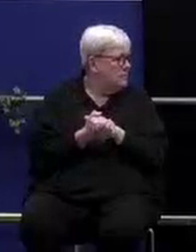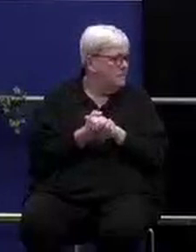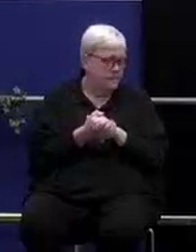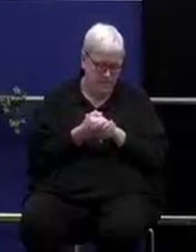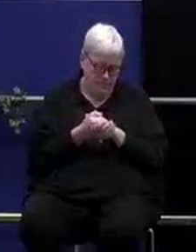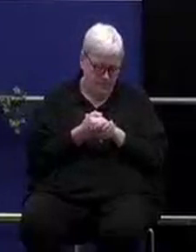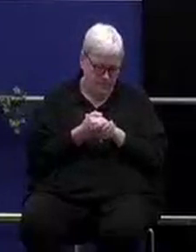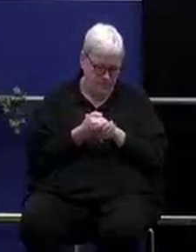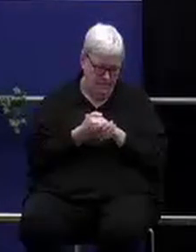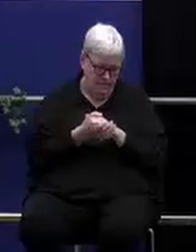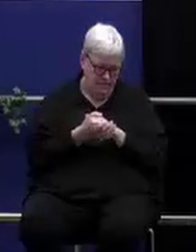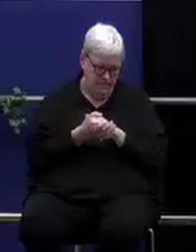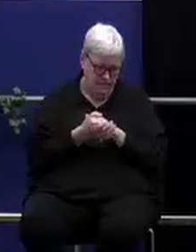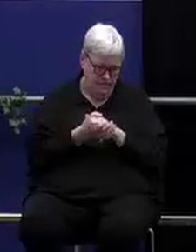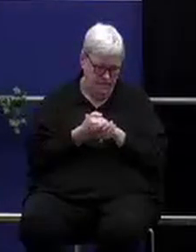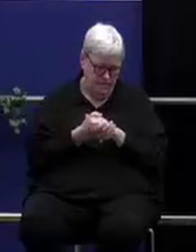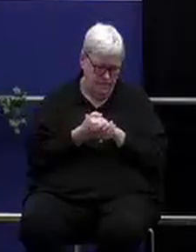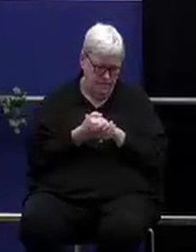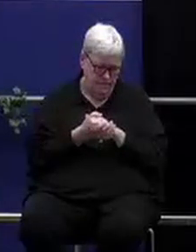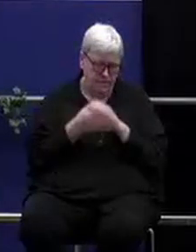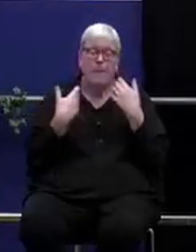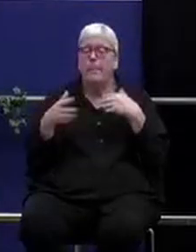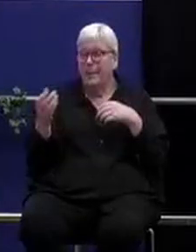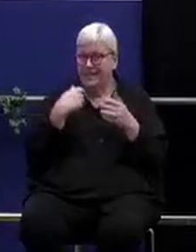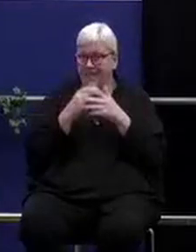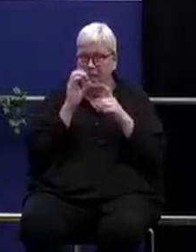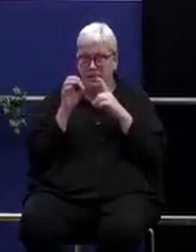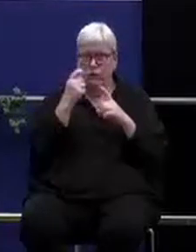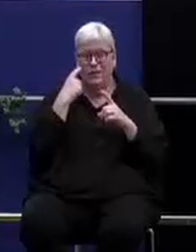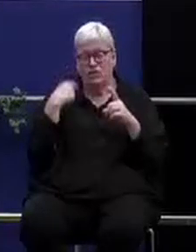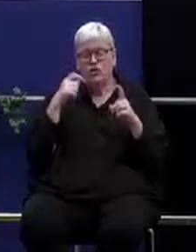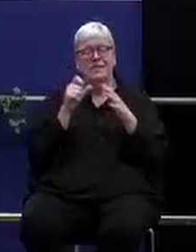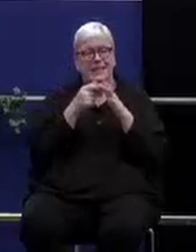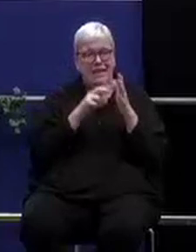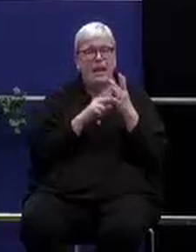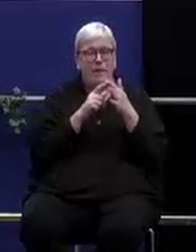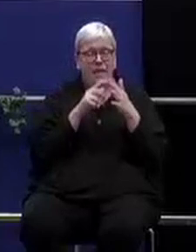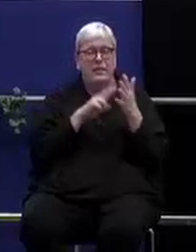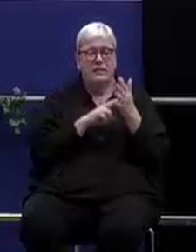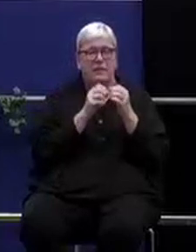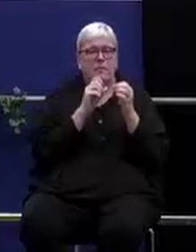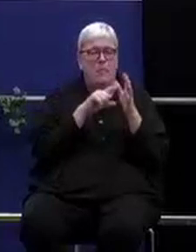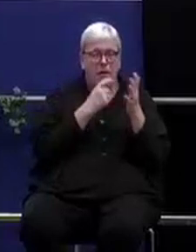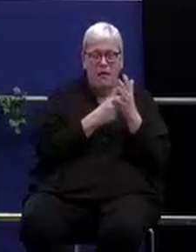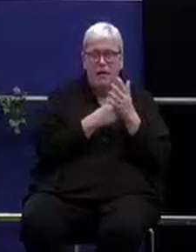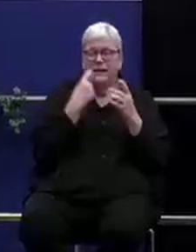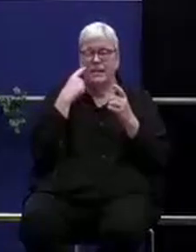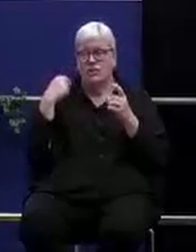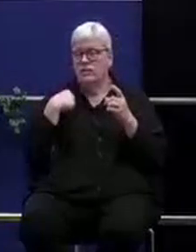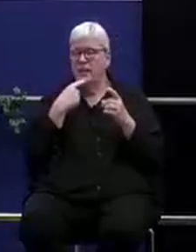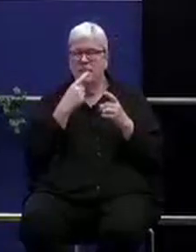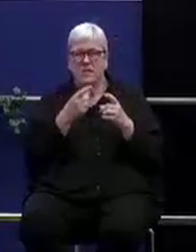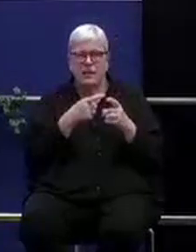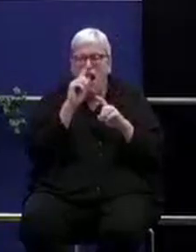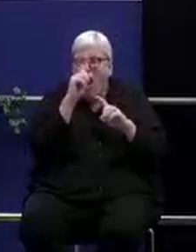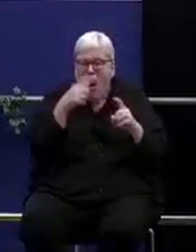But I was saying to Emily in the green room, I did an interview with Damien Barr yesterday, and just before the cameras rolled, he kind of like went to me, I thought this was going to happen at the